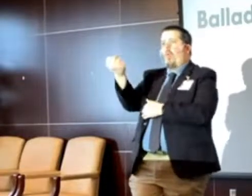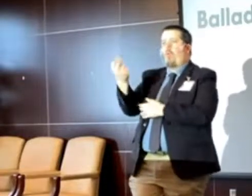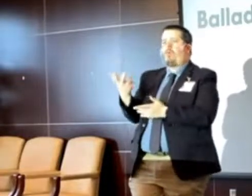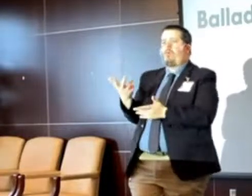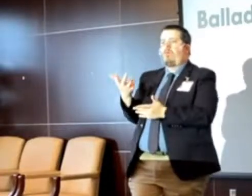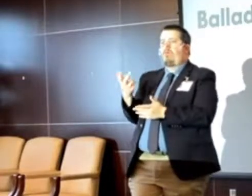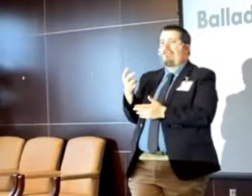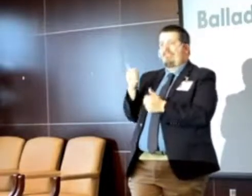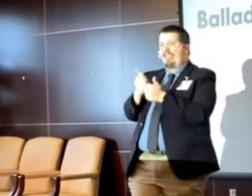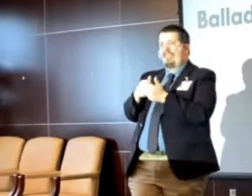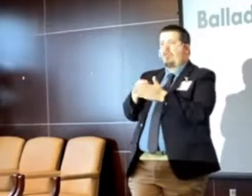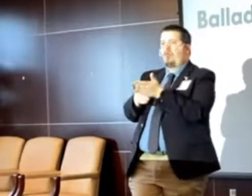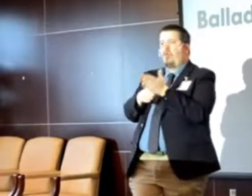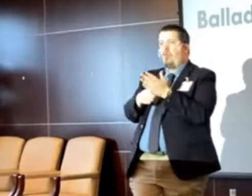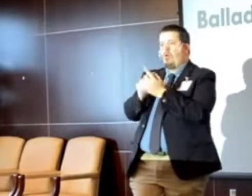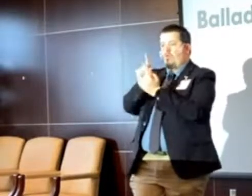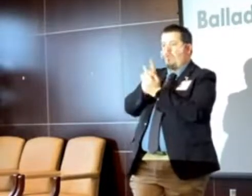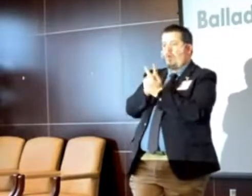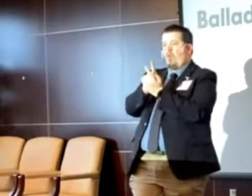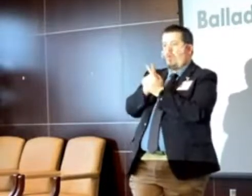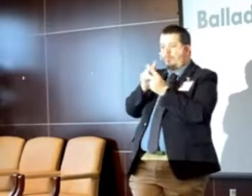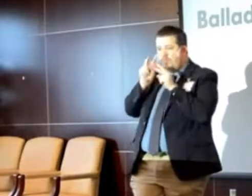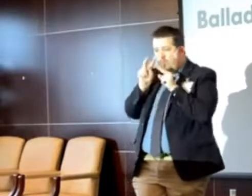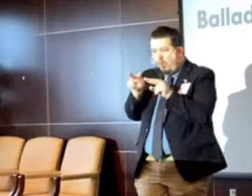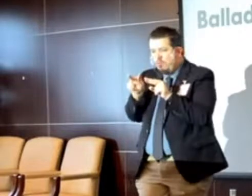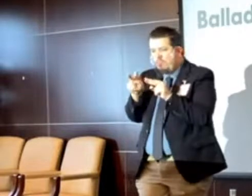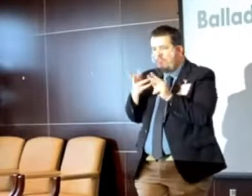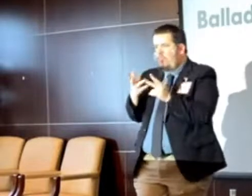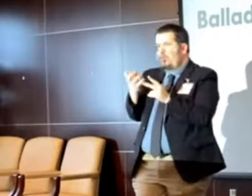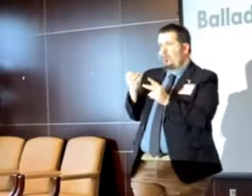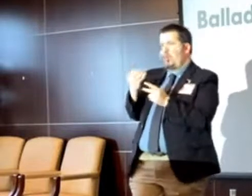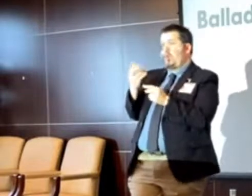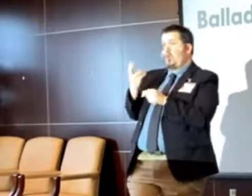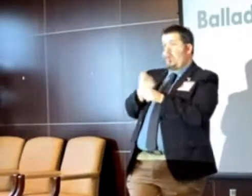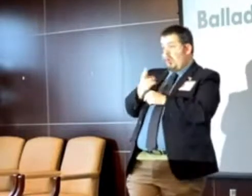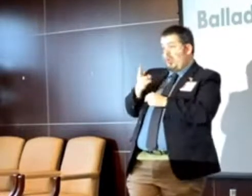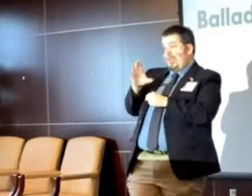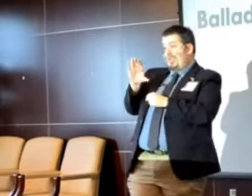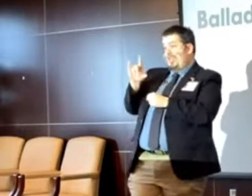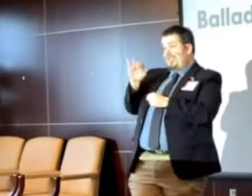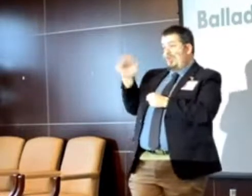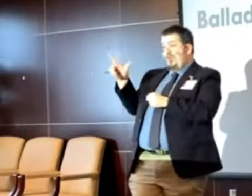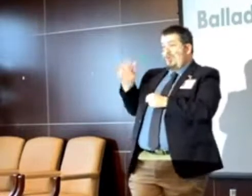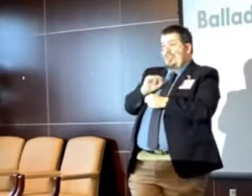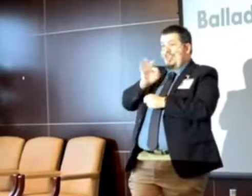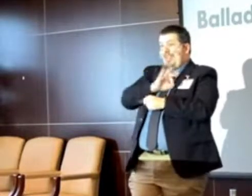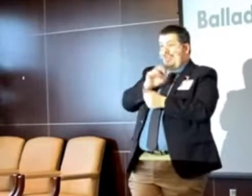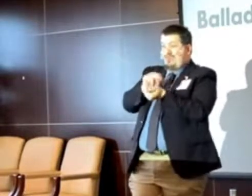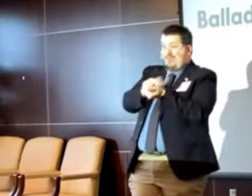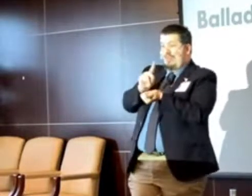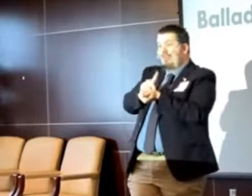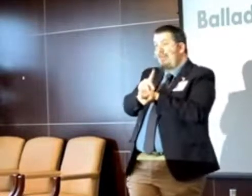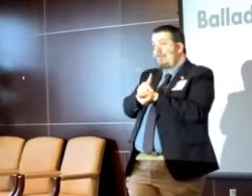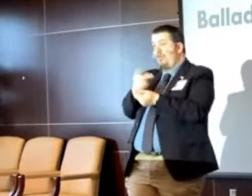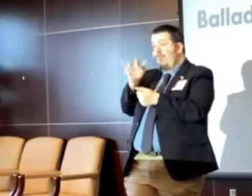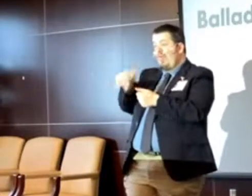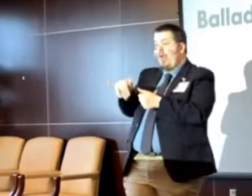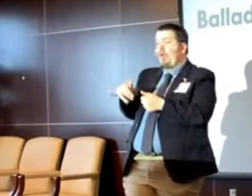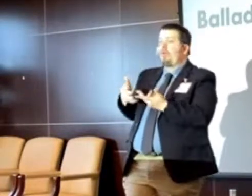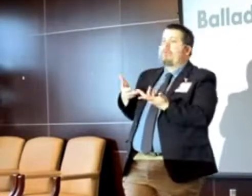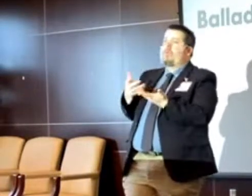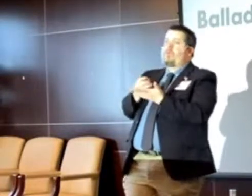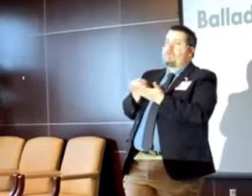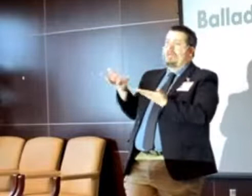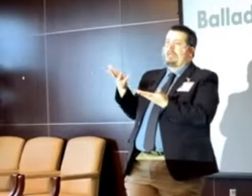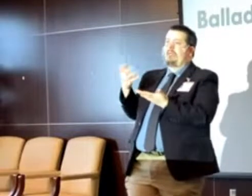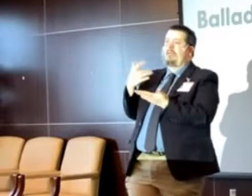And each of those requires a one-to-one sitter. And when we're using clinical staff to do that, it's obviously manifests in expanding